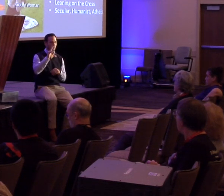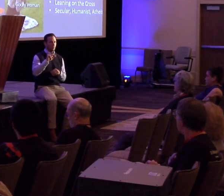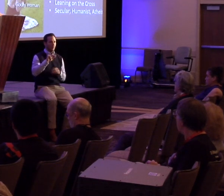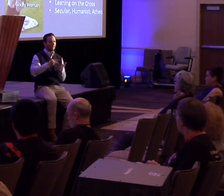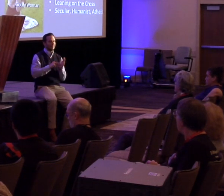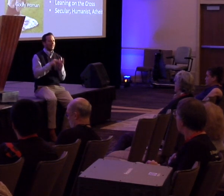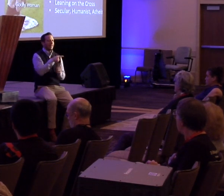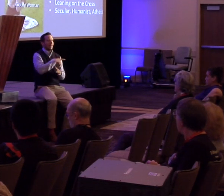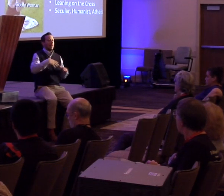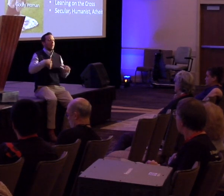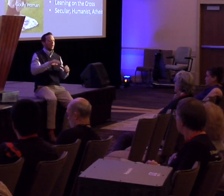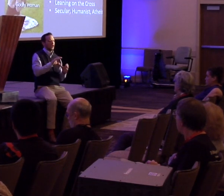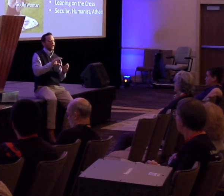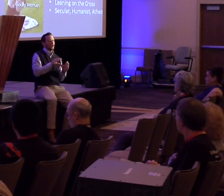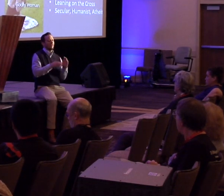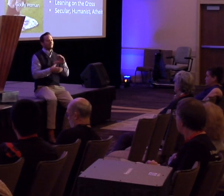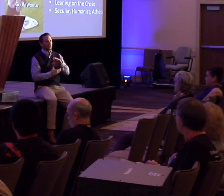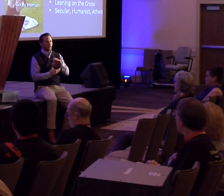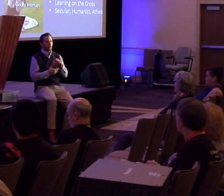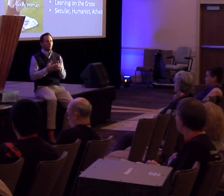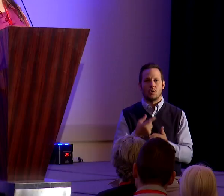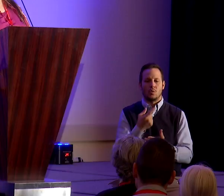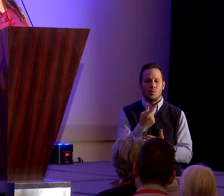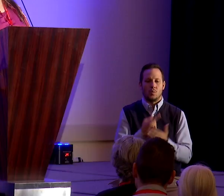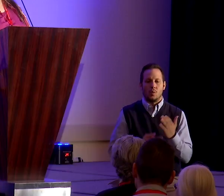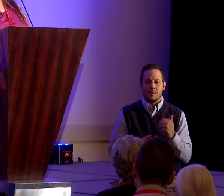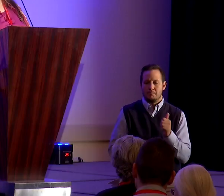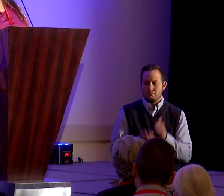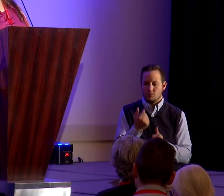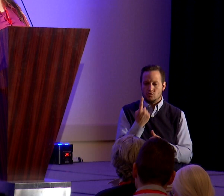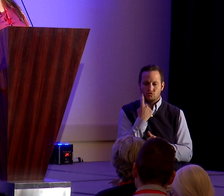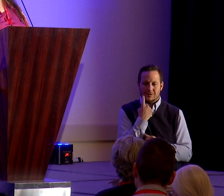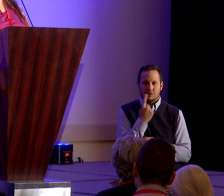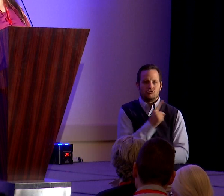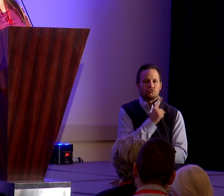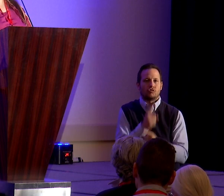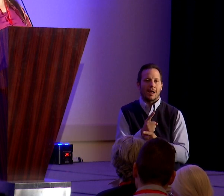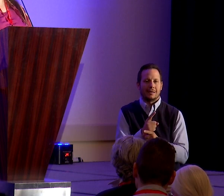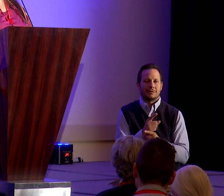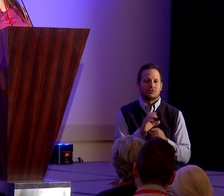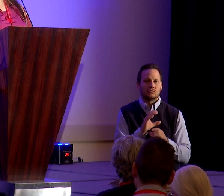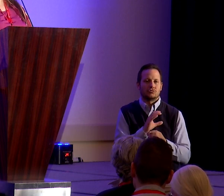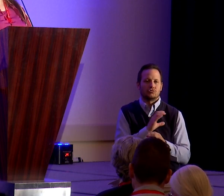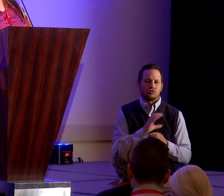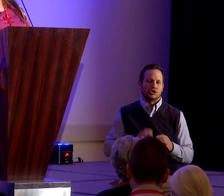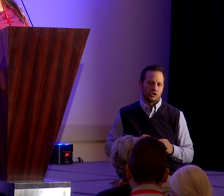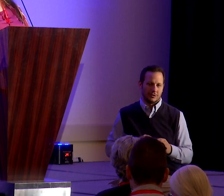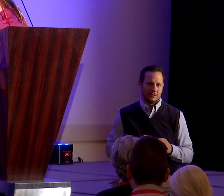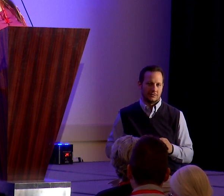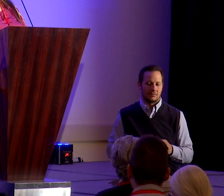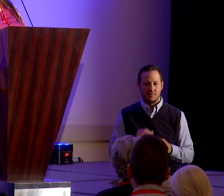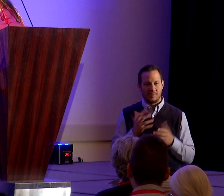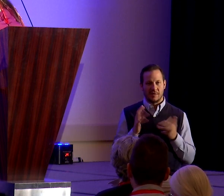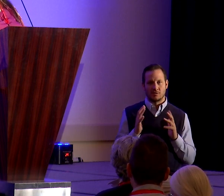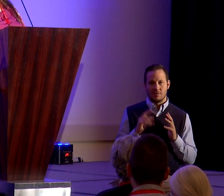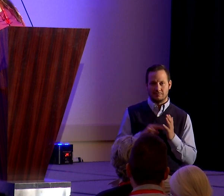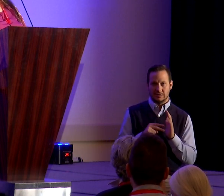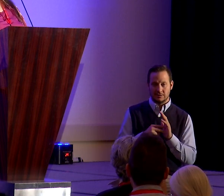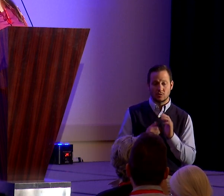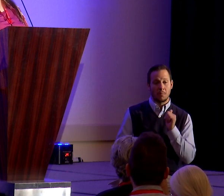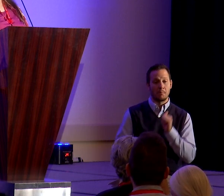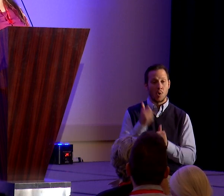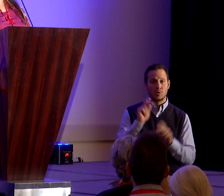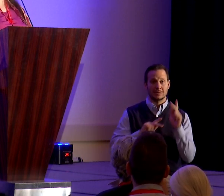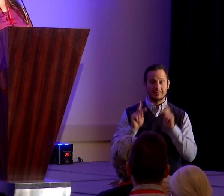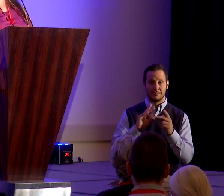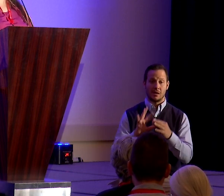hadn't converted to his latest version of being right. That's all he means. And most of them, when they're talking